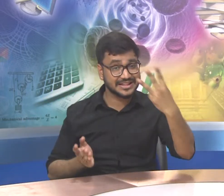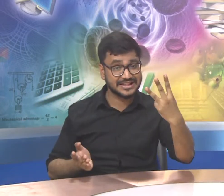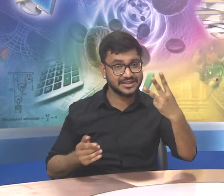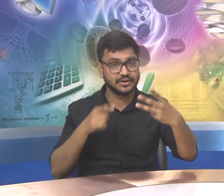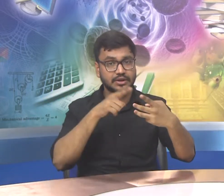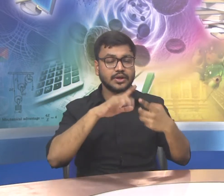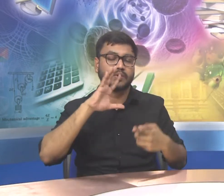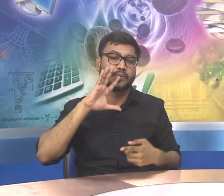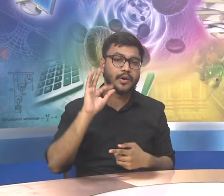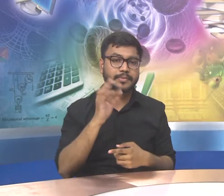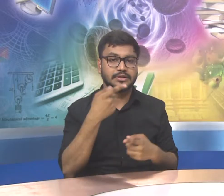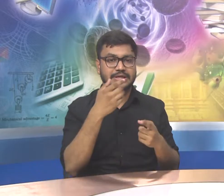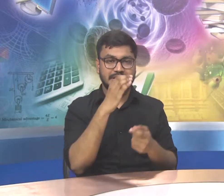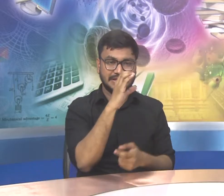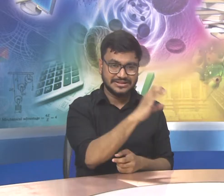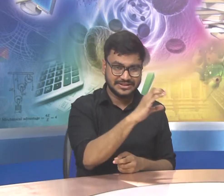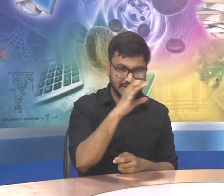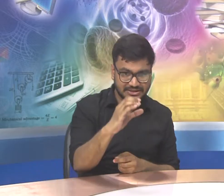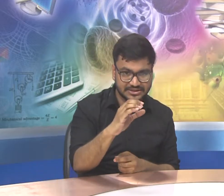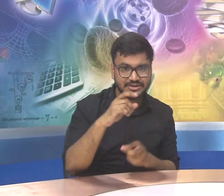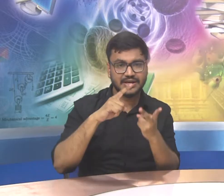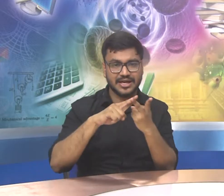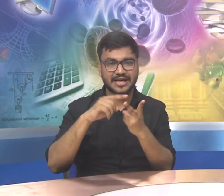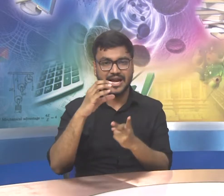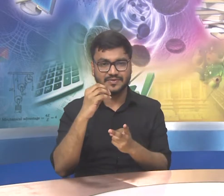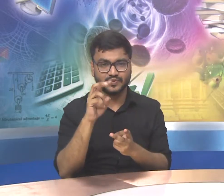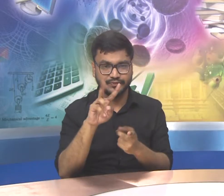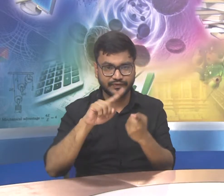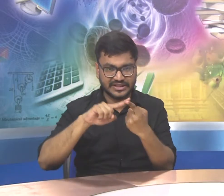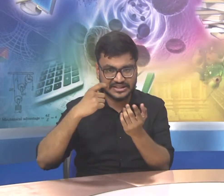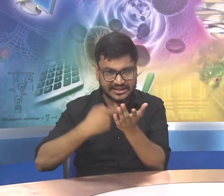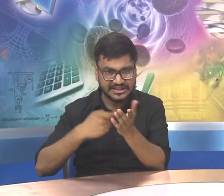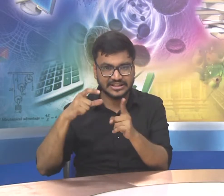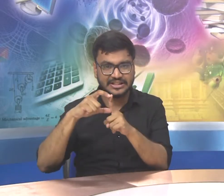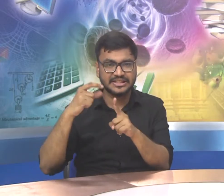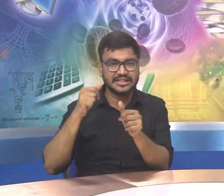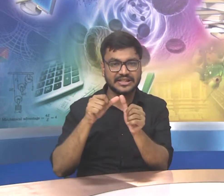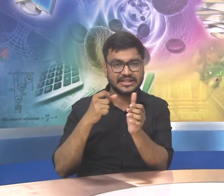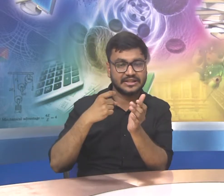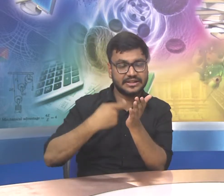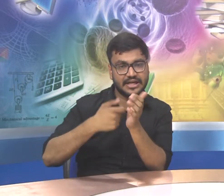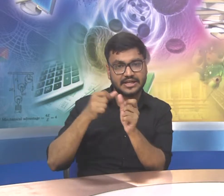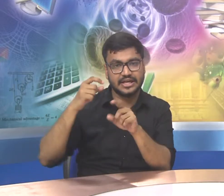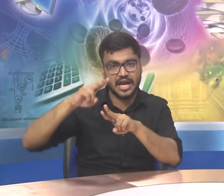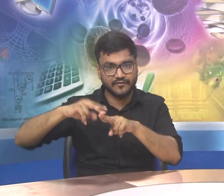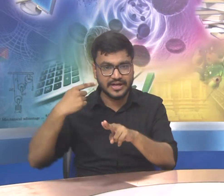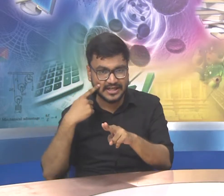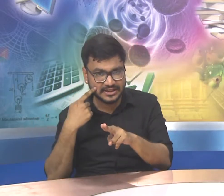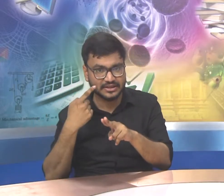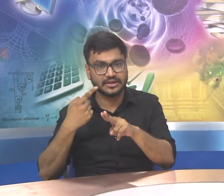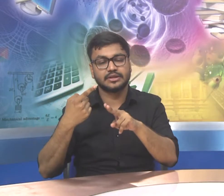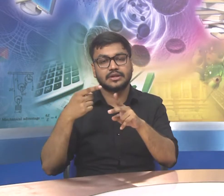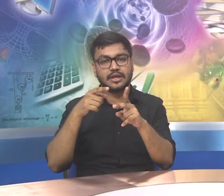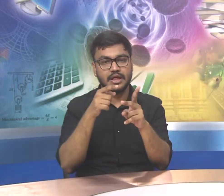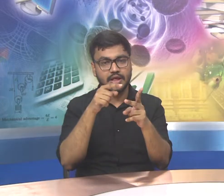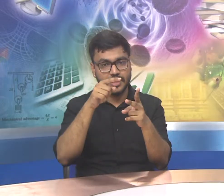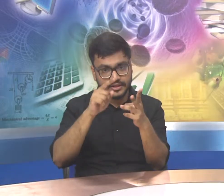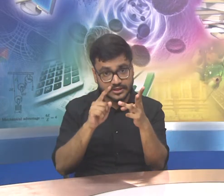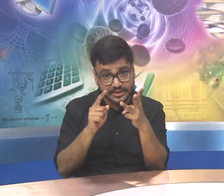Now we will look at the type of advances. First is cash credit,